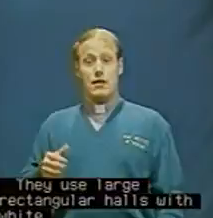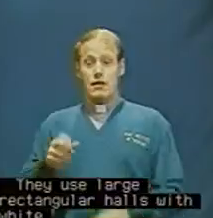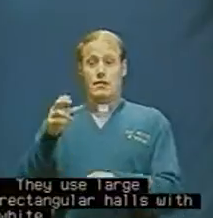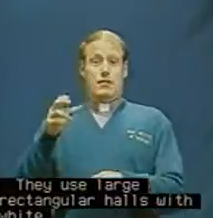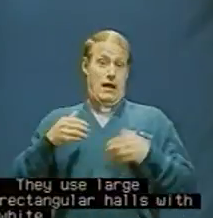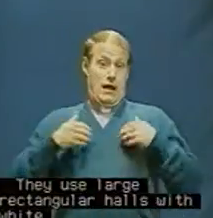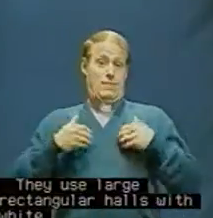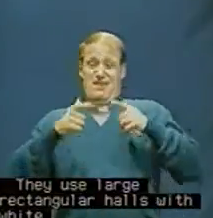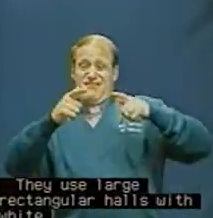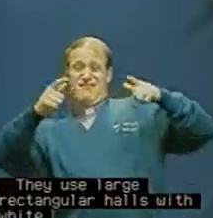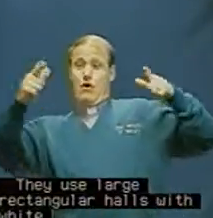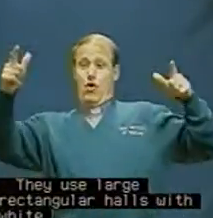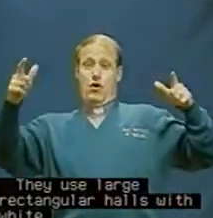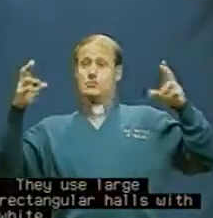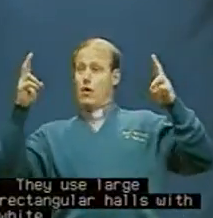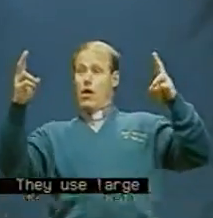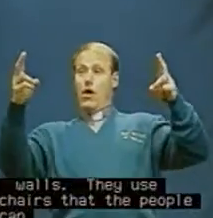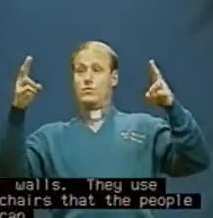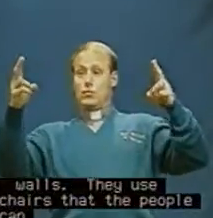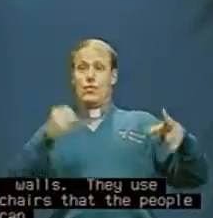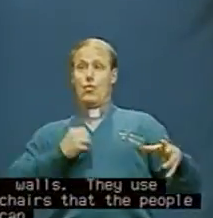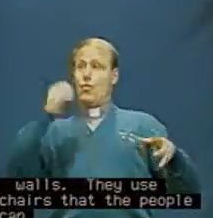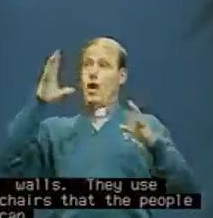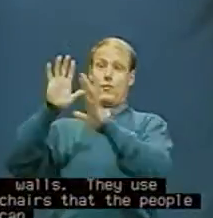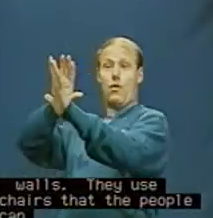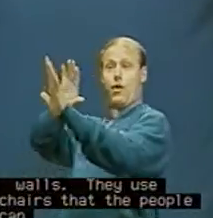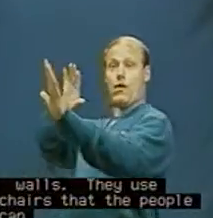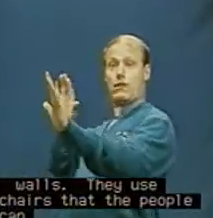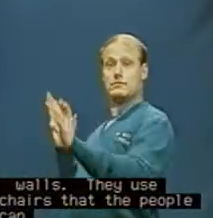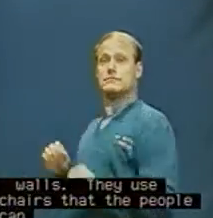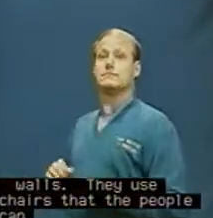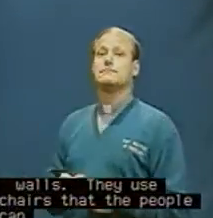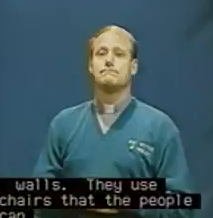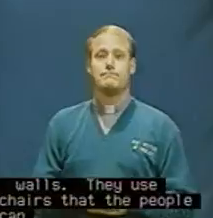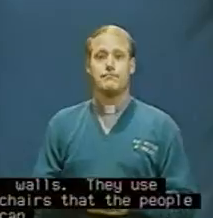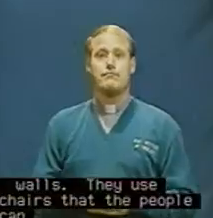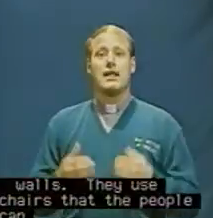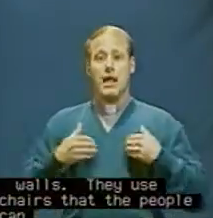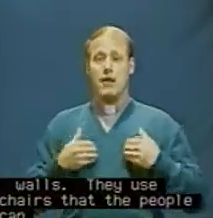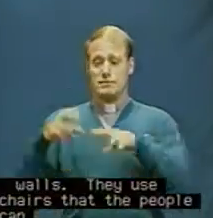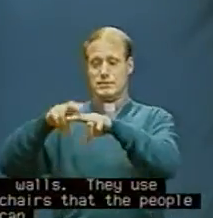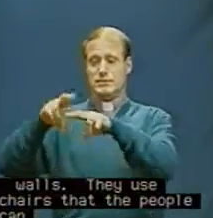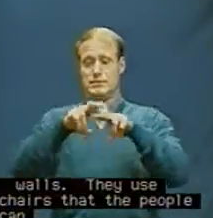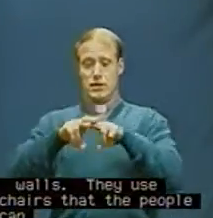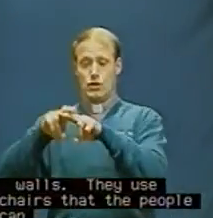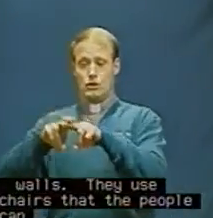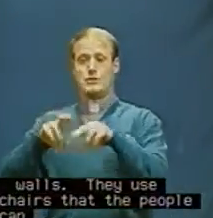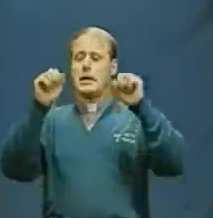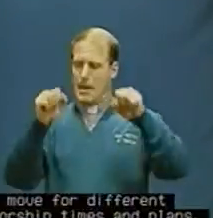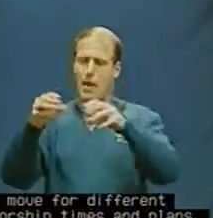They use large rectangular halls with white walls. They use chairs that the people can